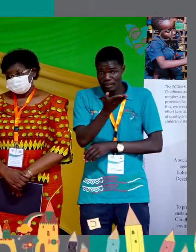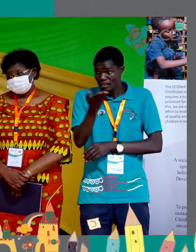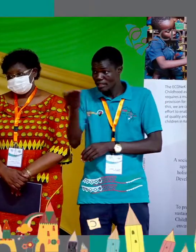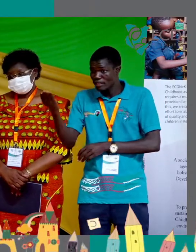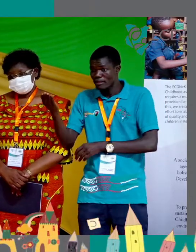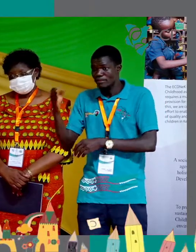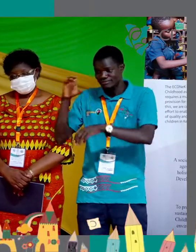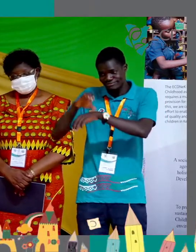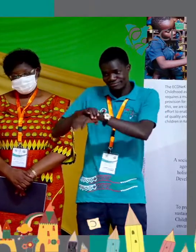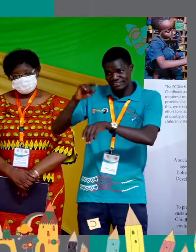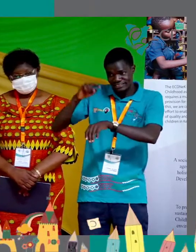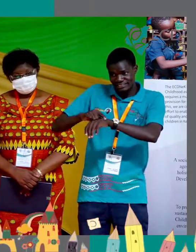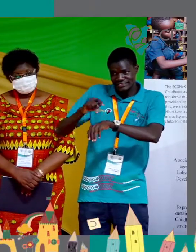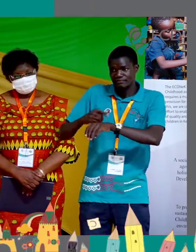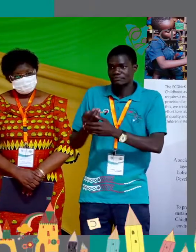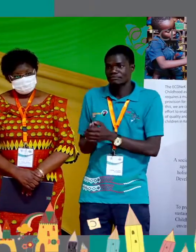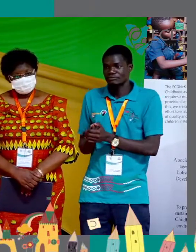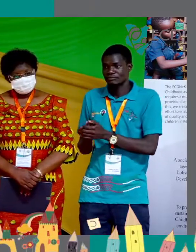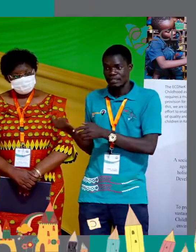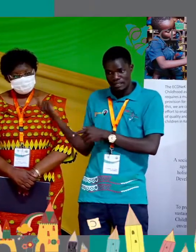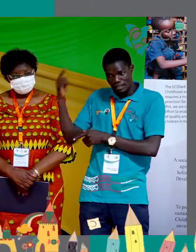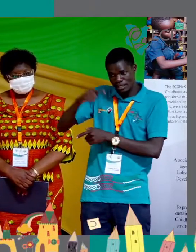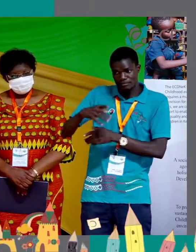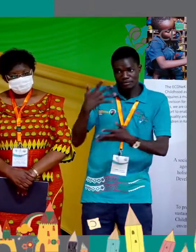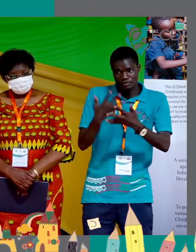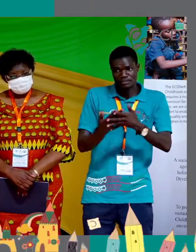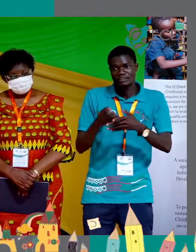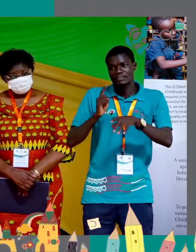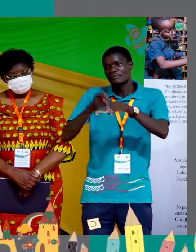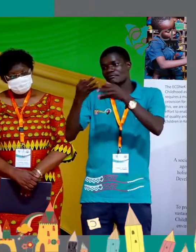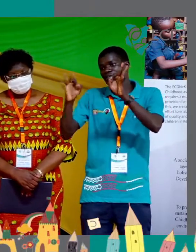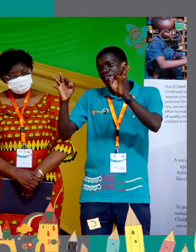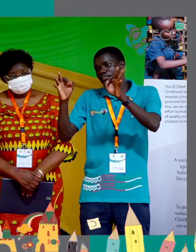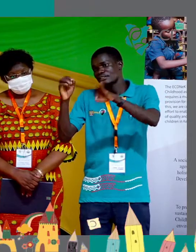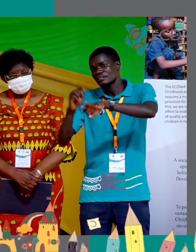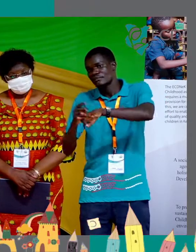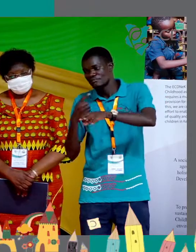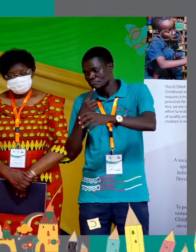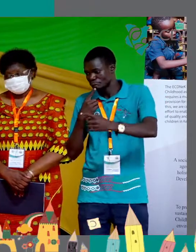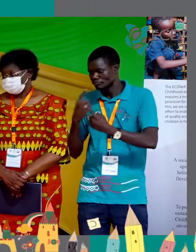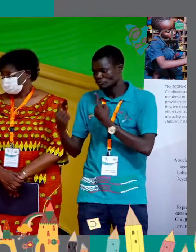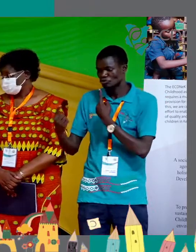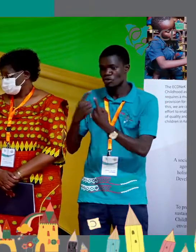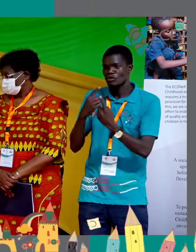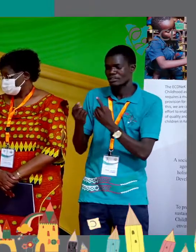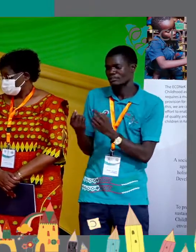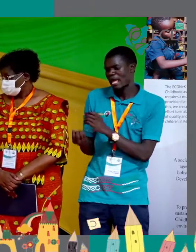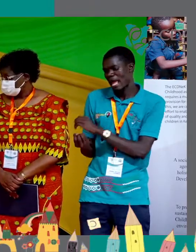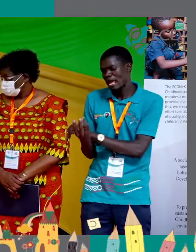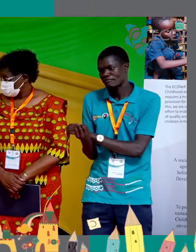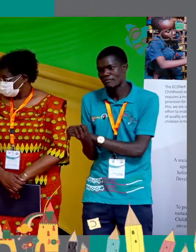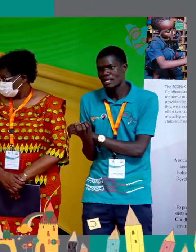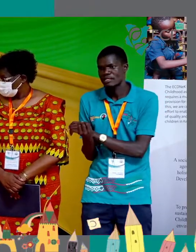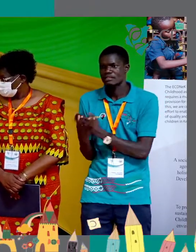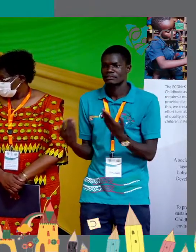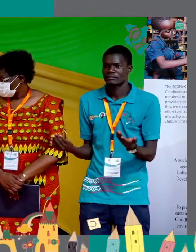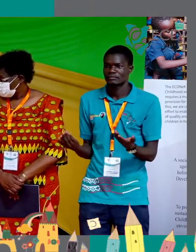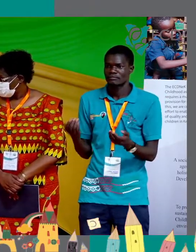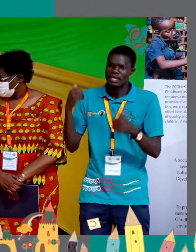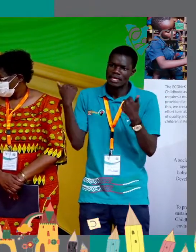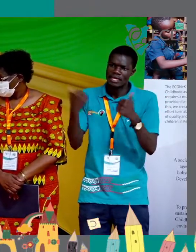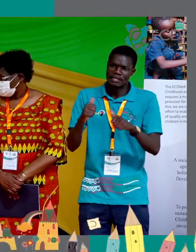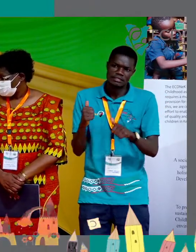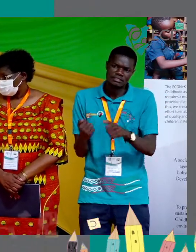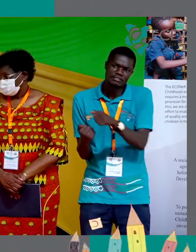find time, step into our prisons during your free time, talk to these children, and provide any service